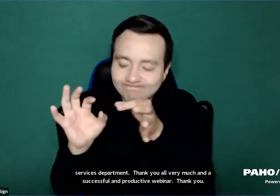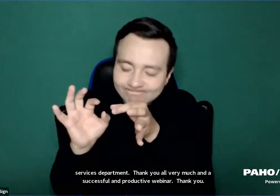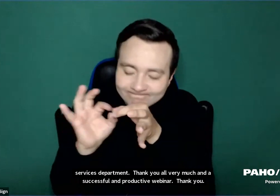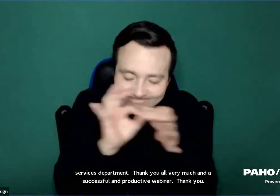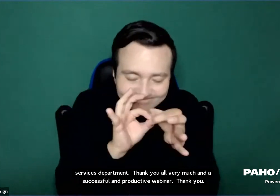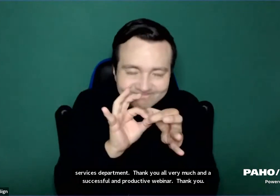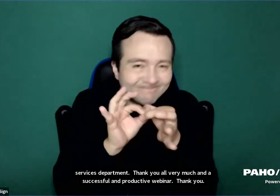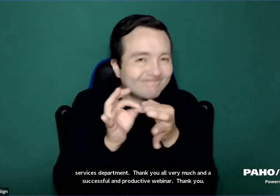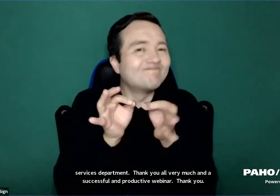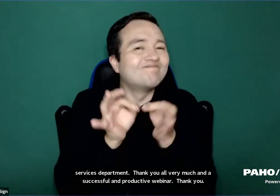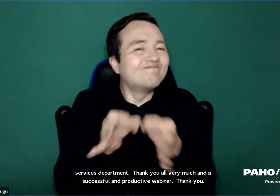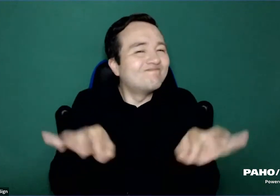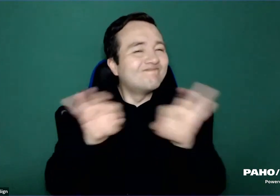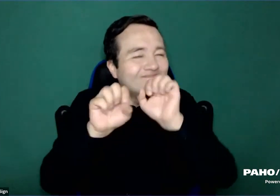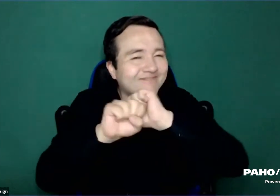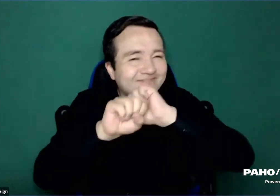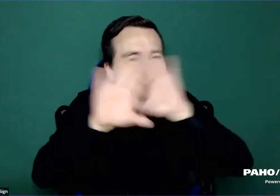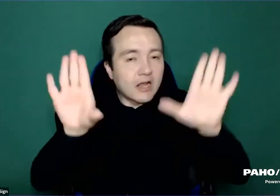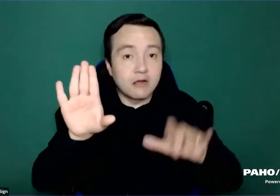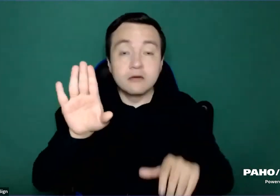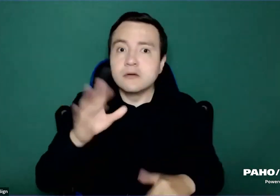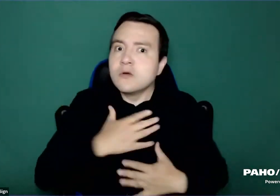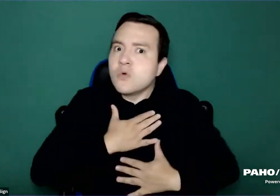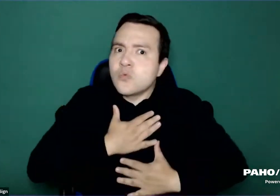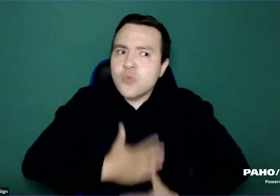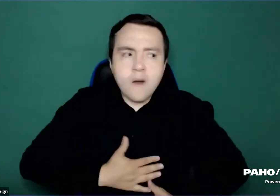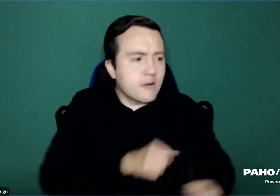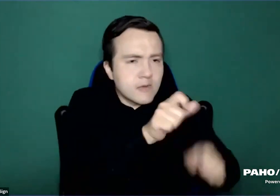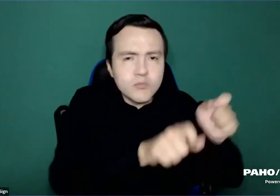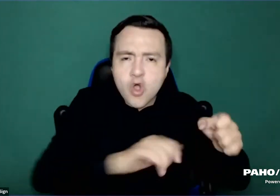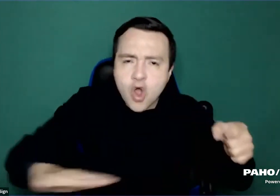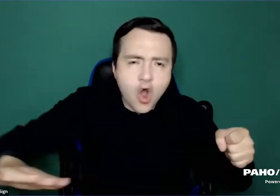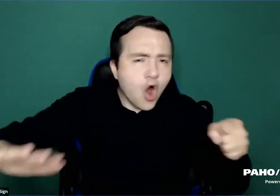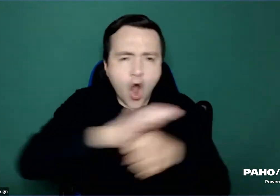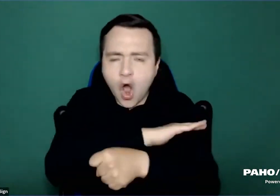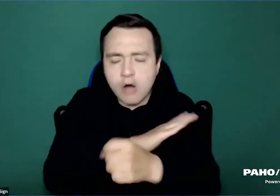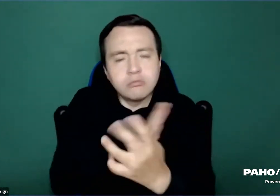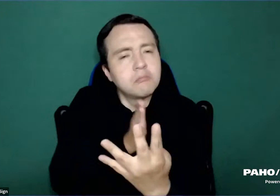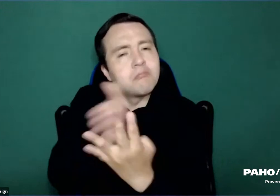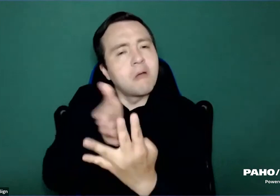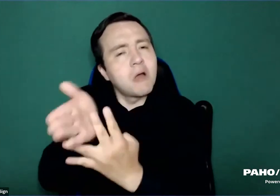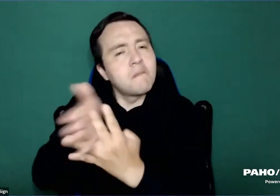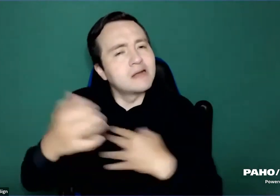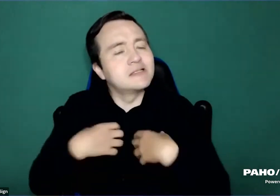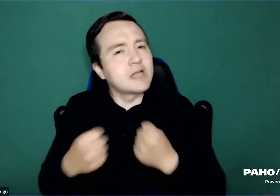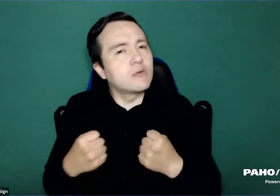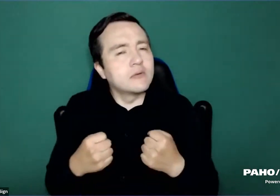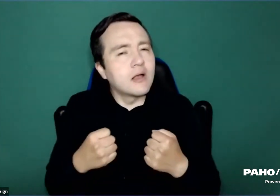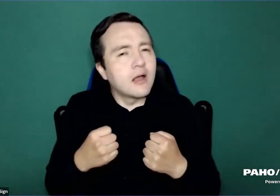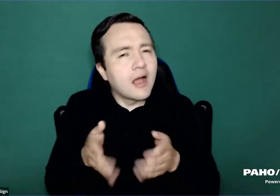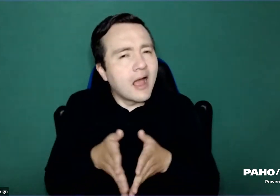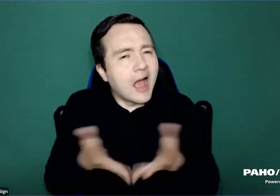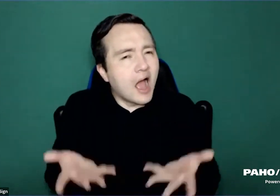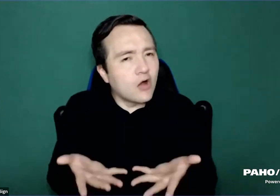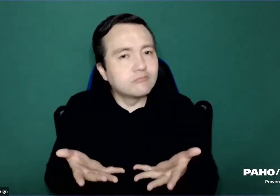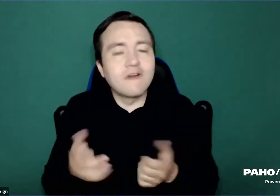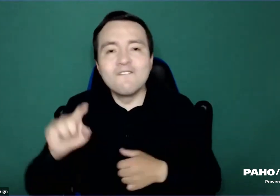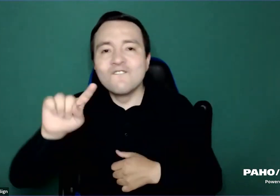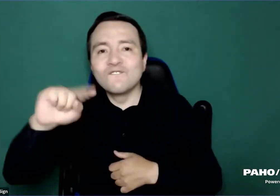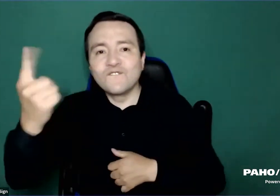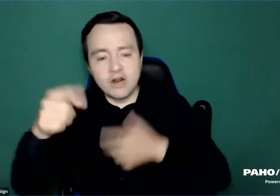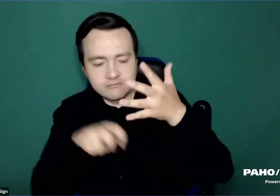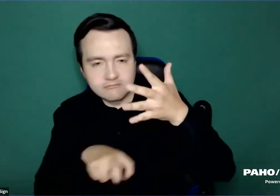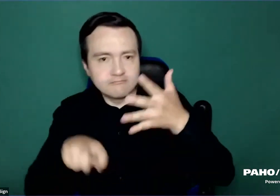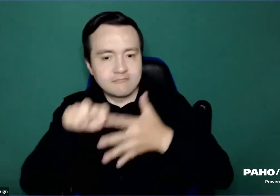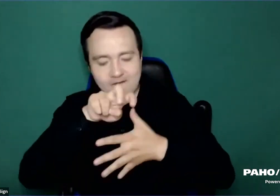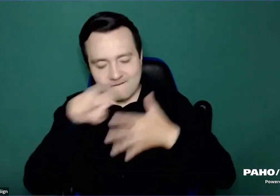access to health and universal health coverage based on the primary healthcare strategy, the importance of strengthening the essential public health functions